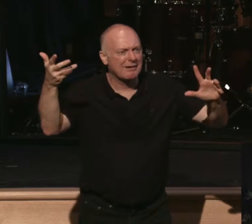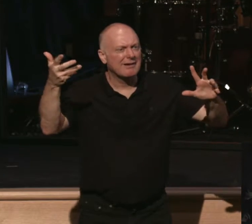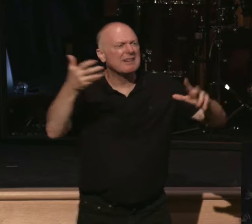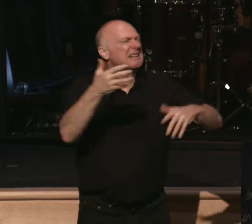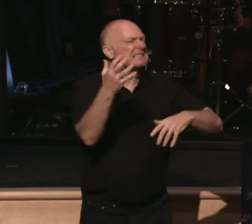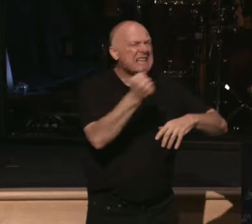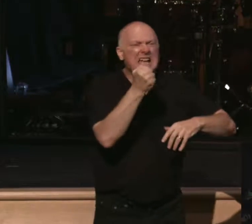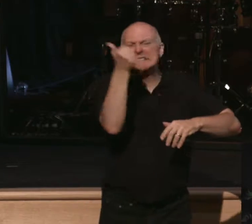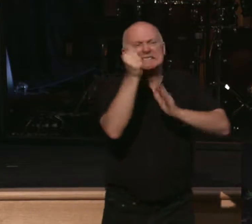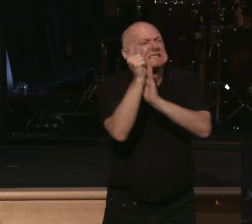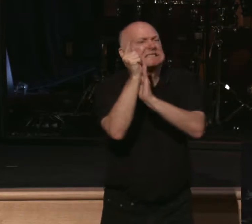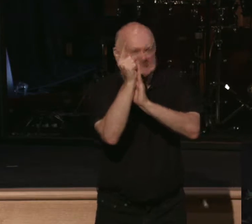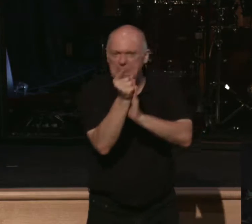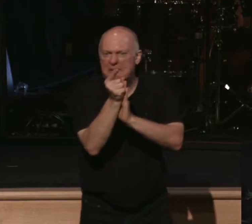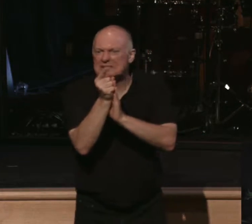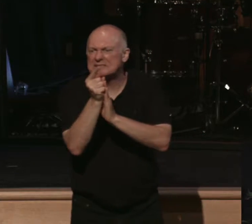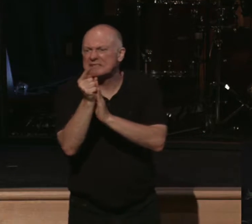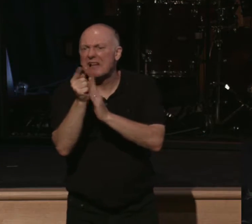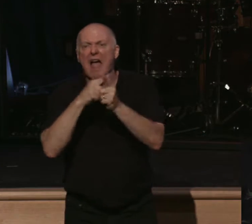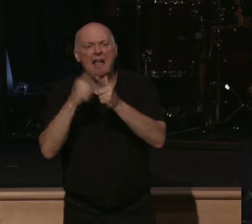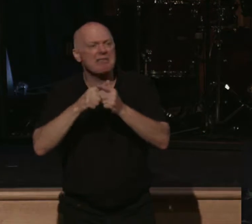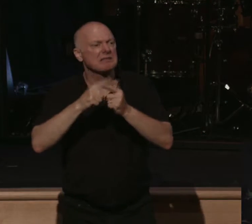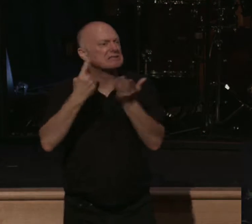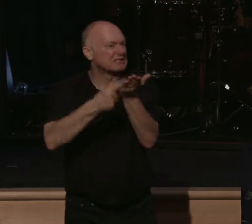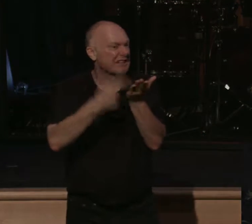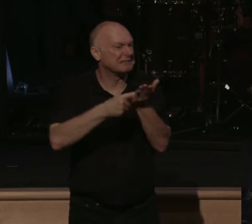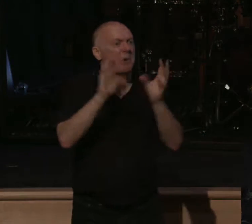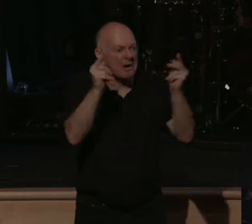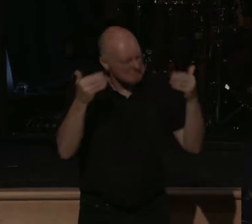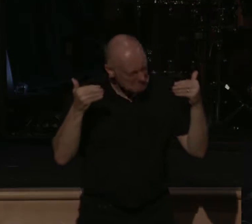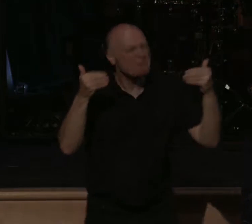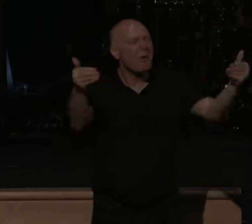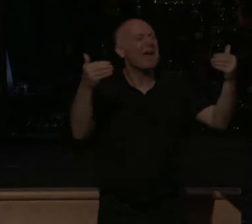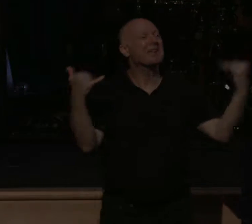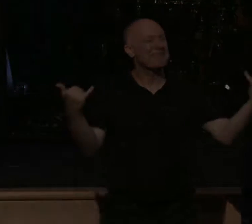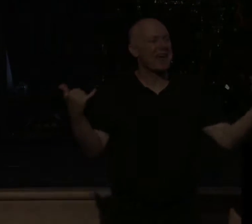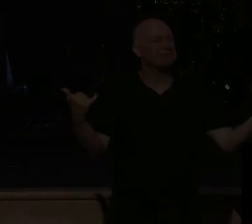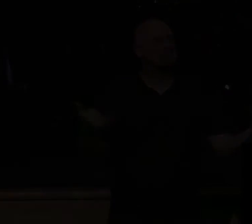about 10 minutes at this point and talk about this. Let's go ahead and do that now and break into our groups.